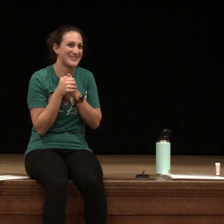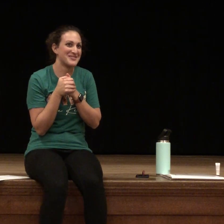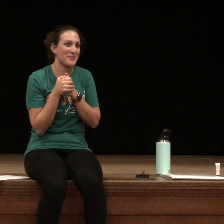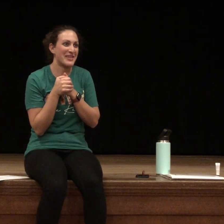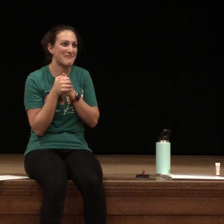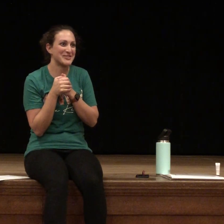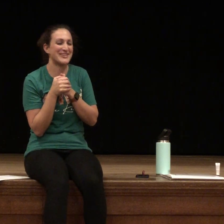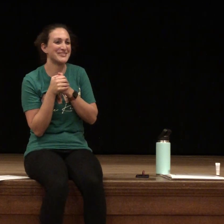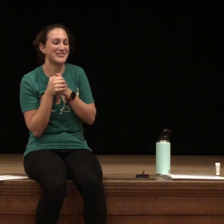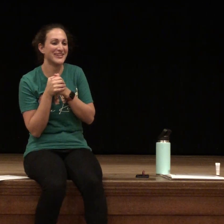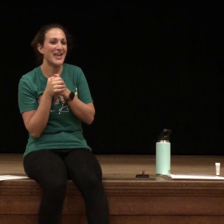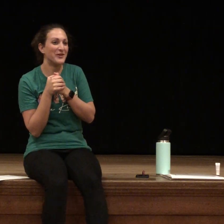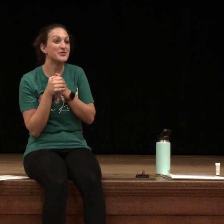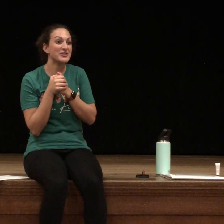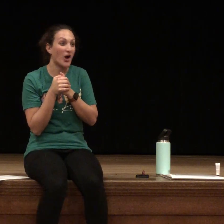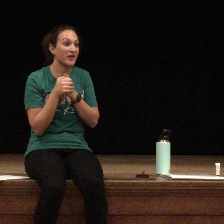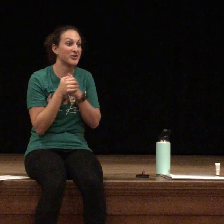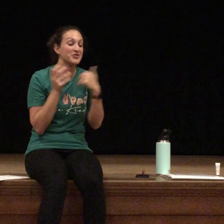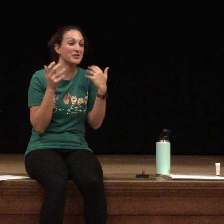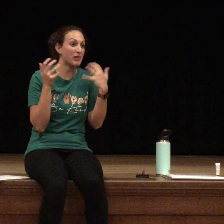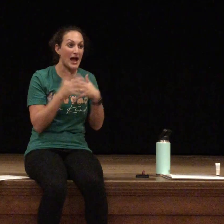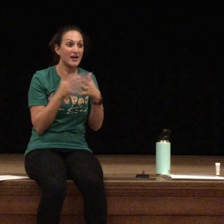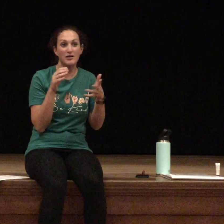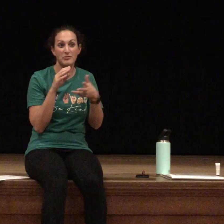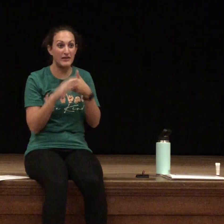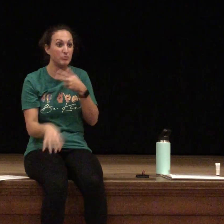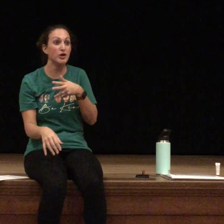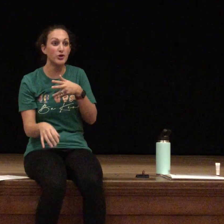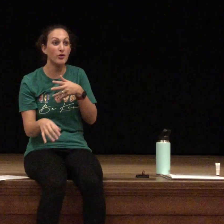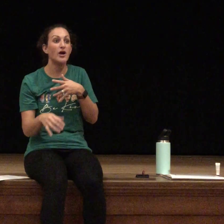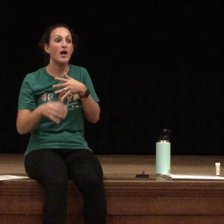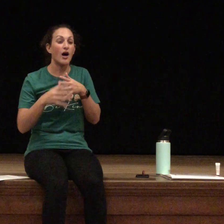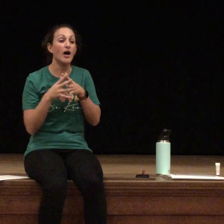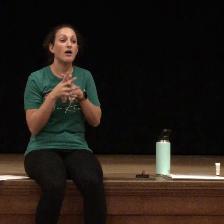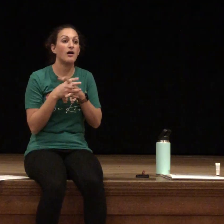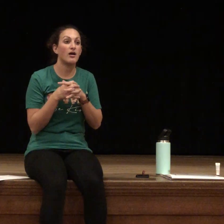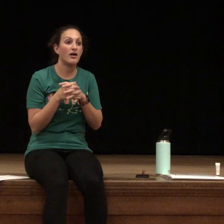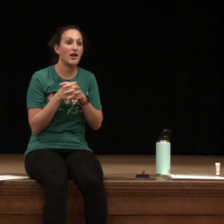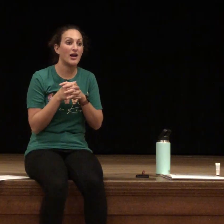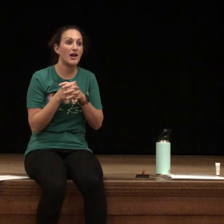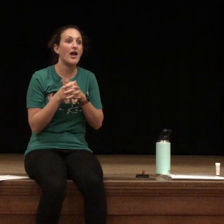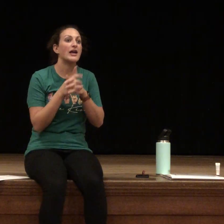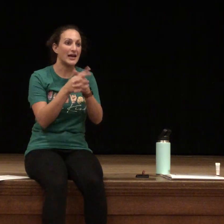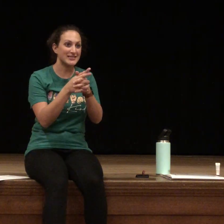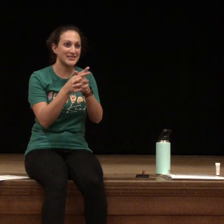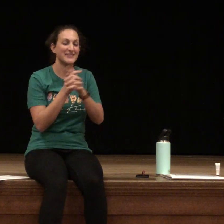Don't pay that much attention to it. They're usually dark. They're usually black, navy So their hands blue. will stand out? Huh? So their hands will stand out better? Yes. Yep,